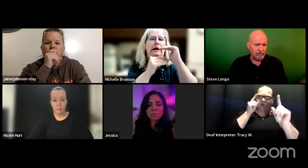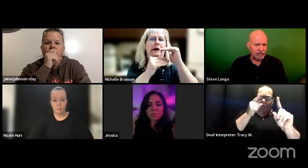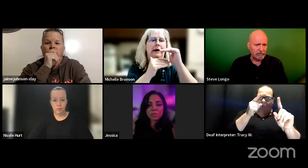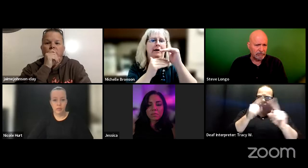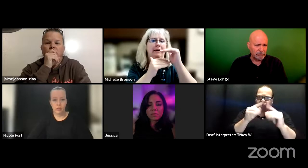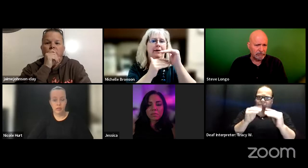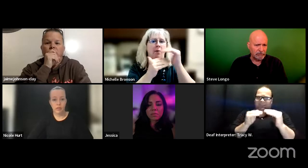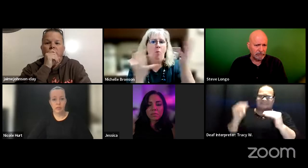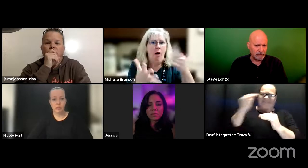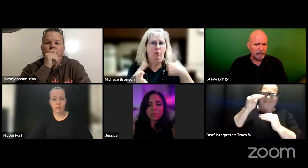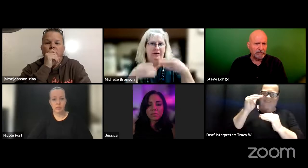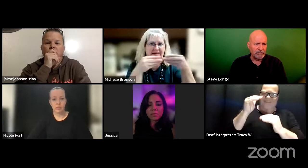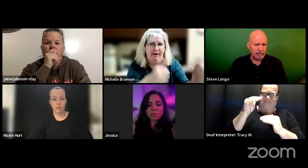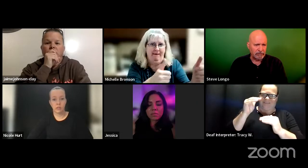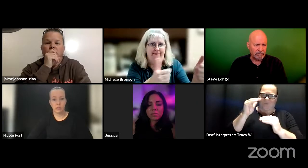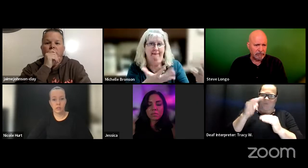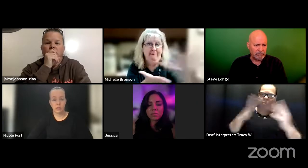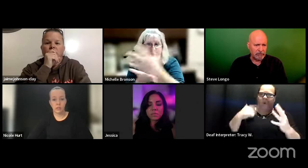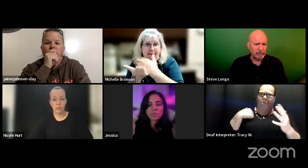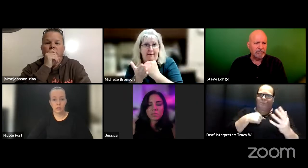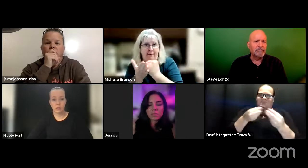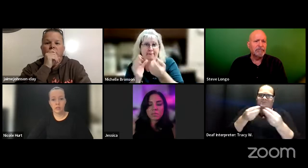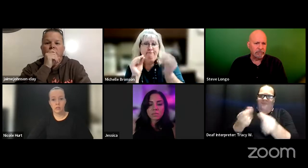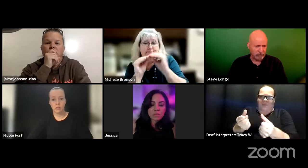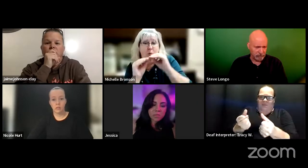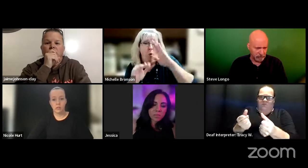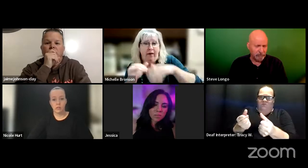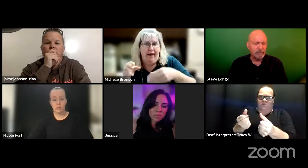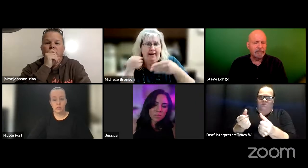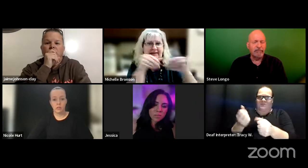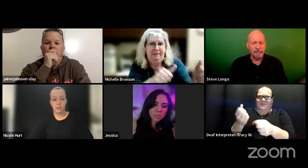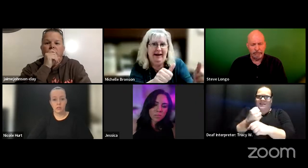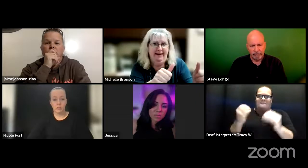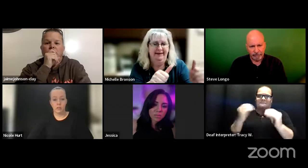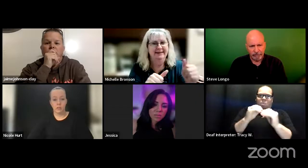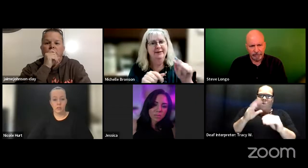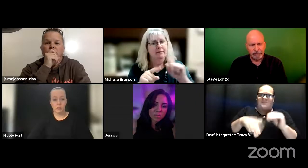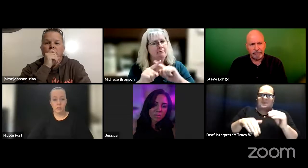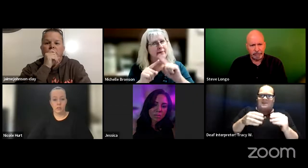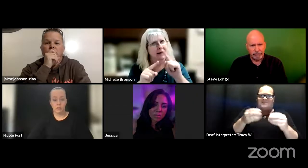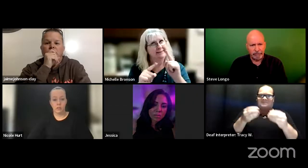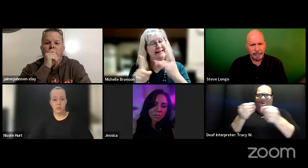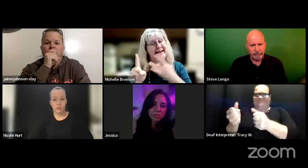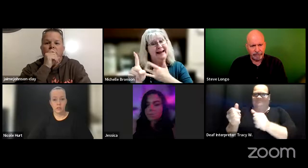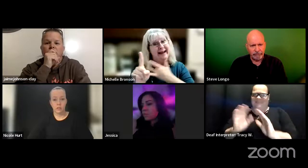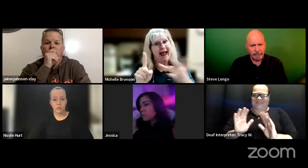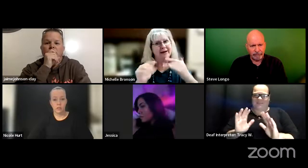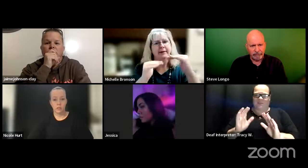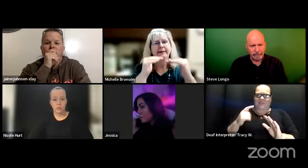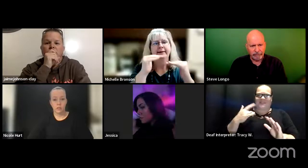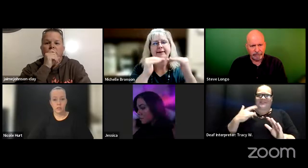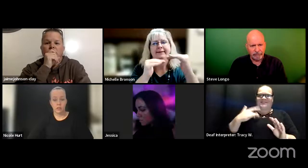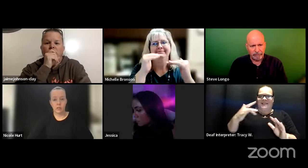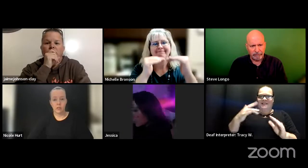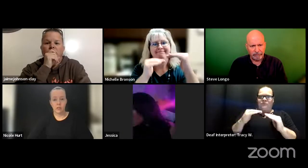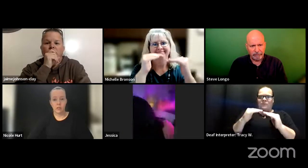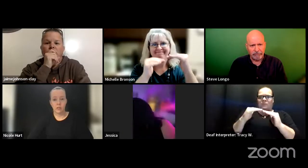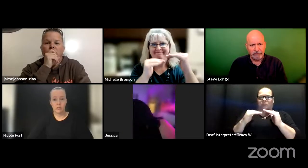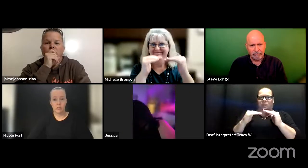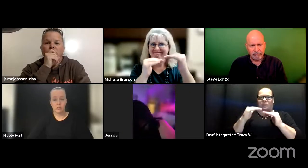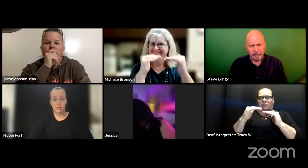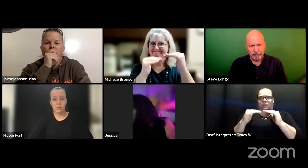it. And it's always a goal to make a little bit more than we spend.